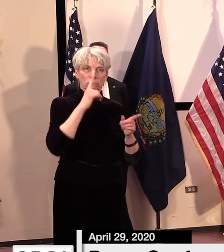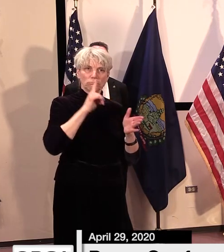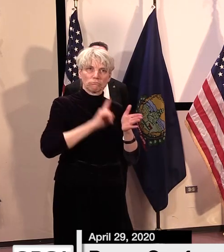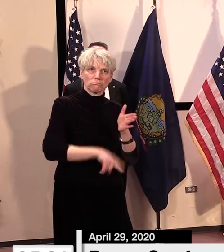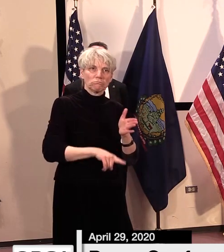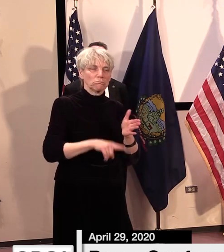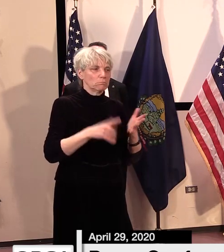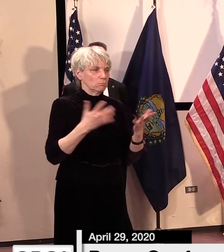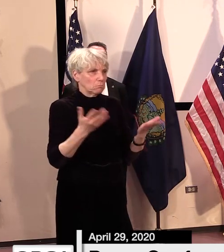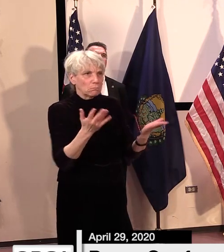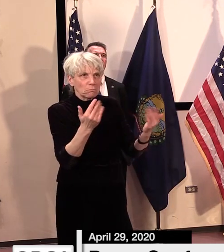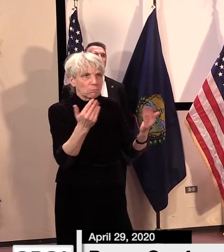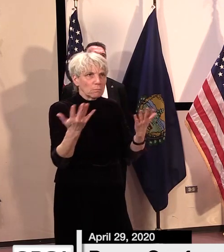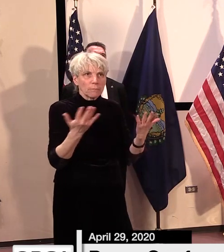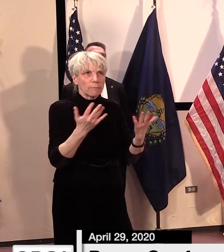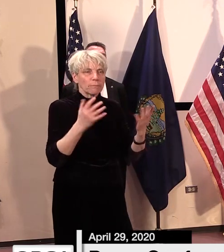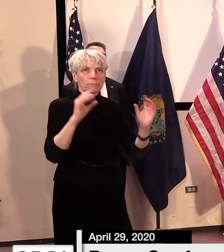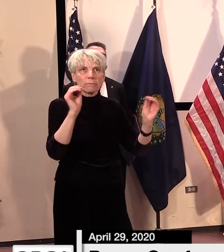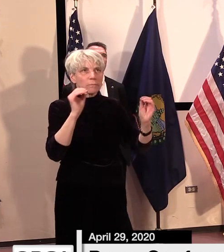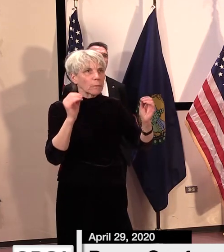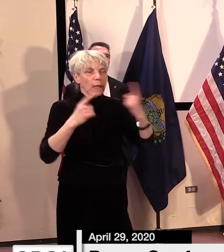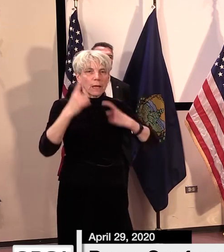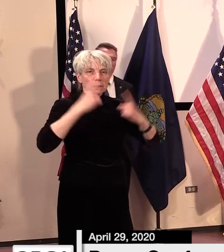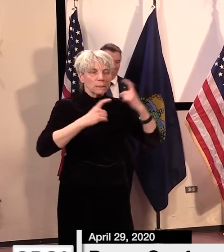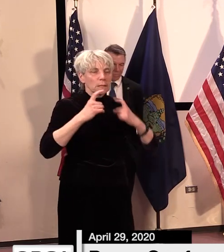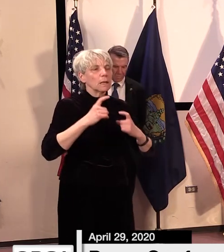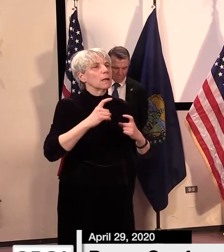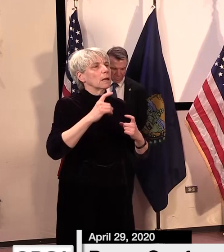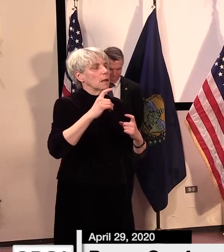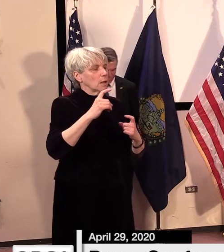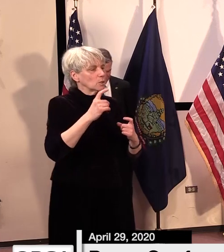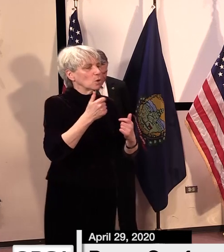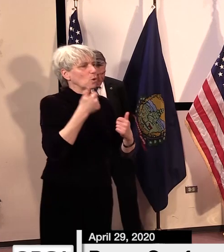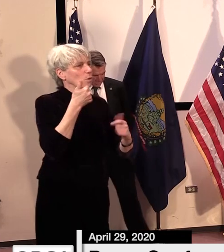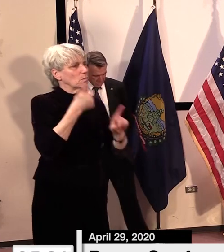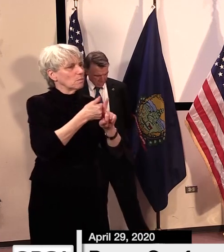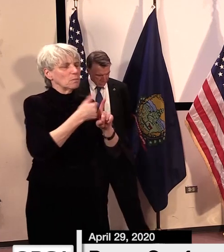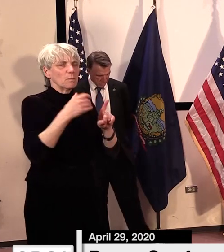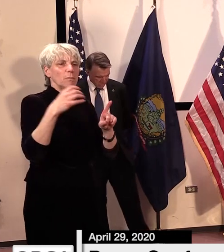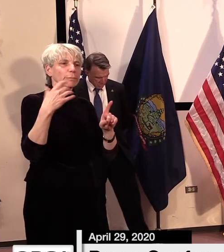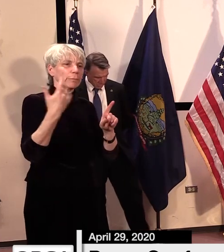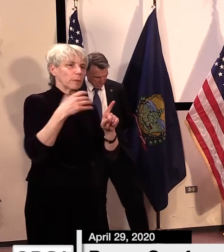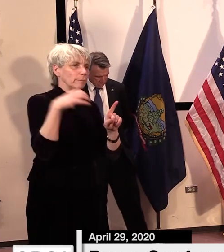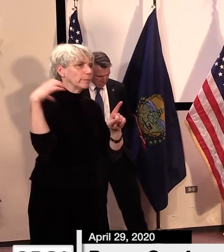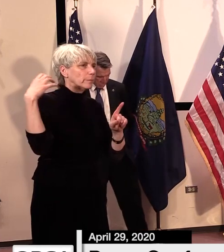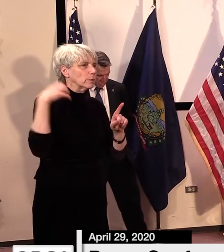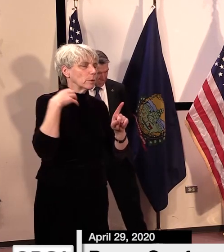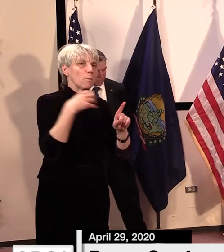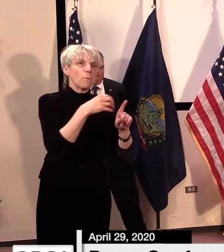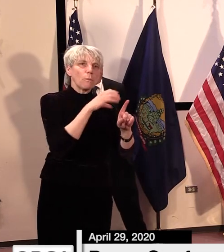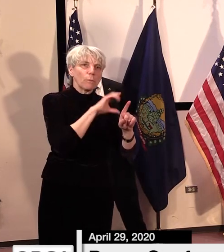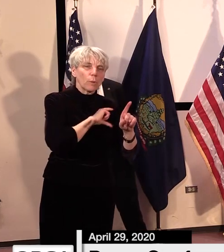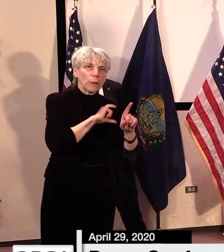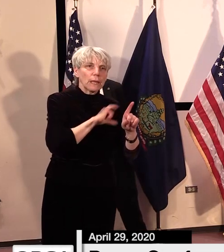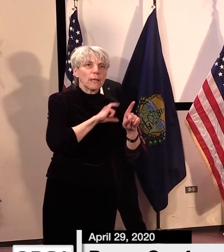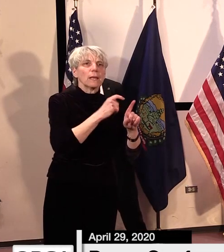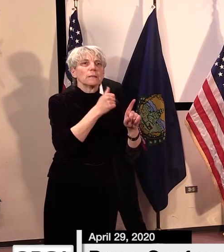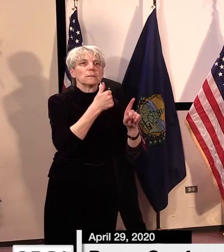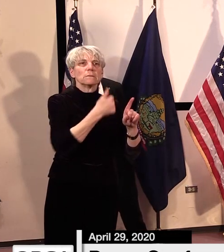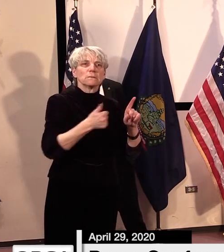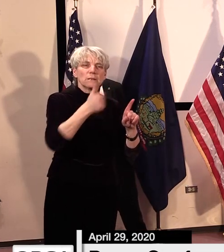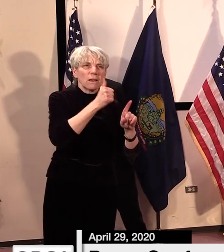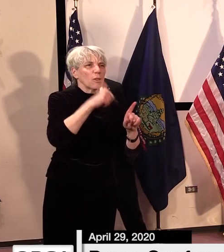when I spoke to the town administrator and the police chief, they also were miffed that they hadn't been told. And if you had reached